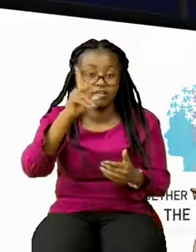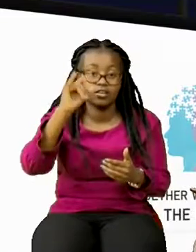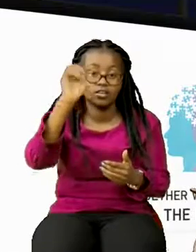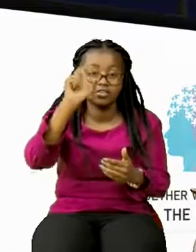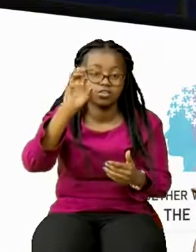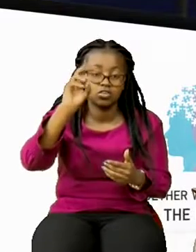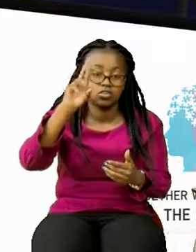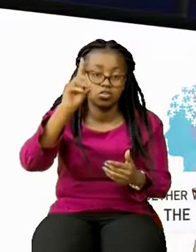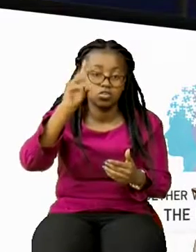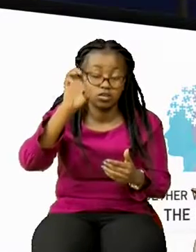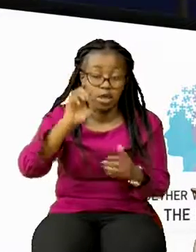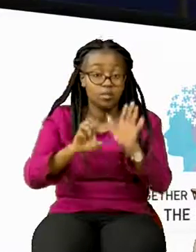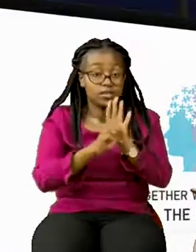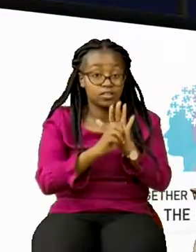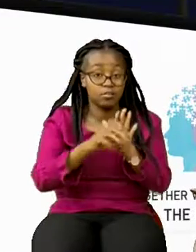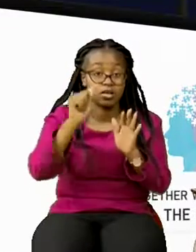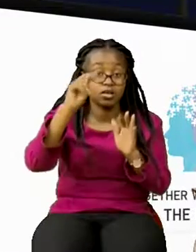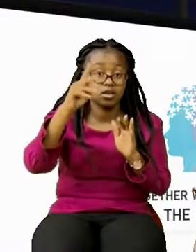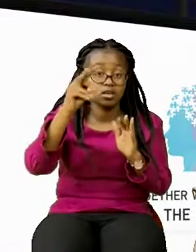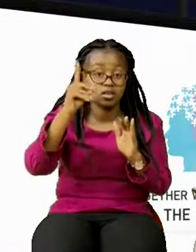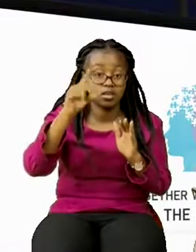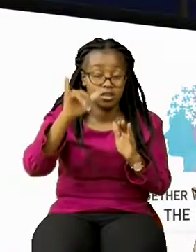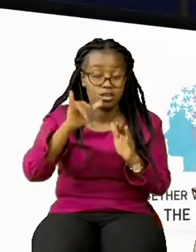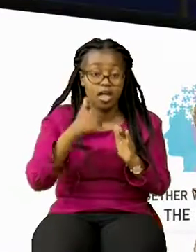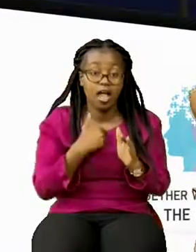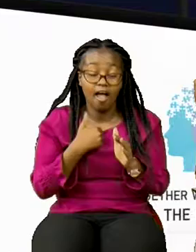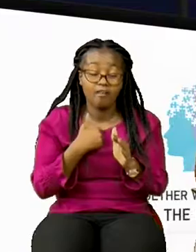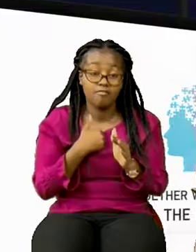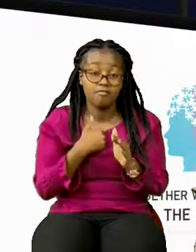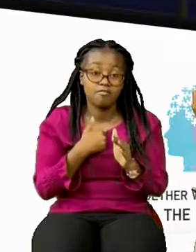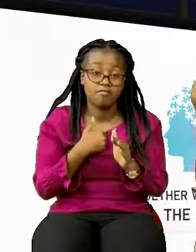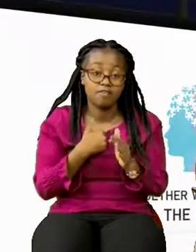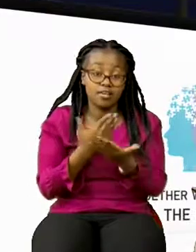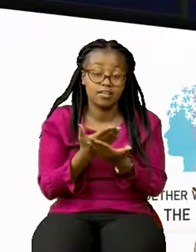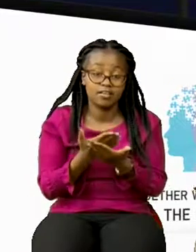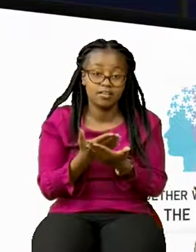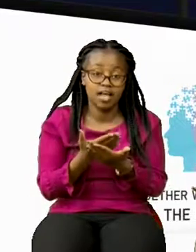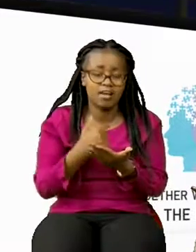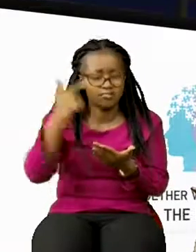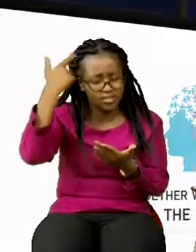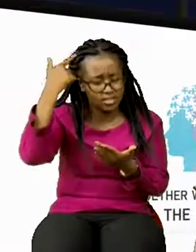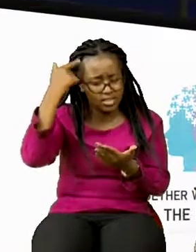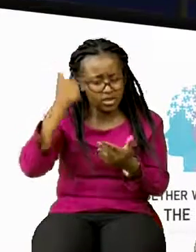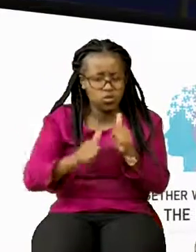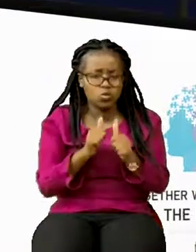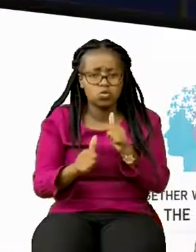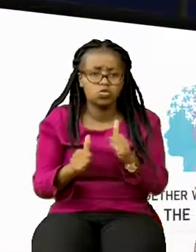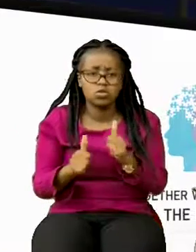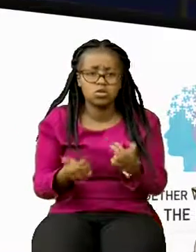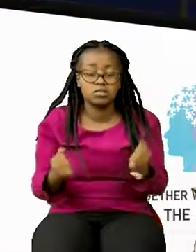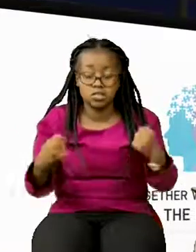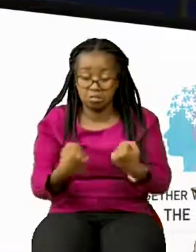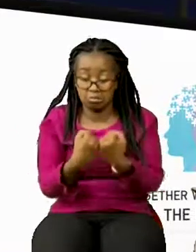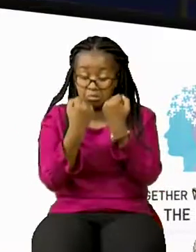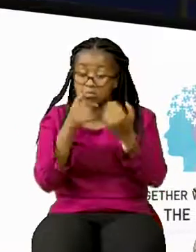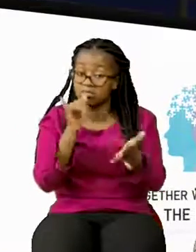an example. Andrew had multiple sclerosis. This is some lesions in the head, which was the cause of the